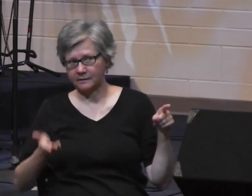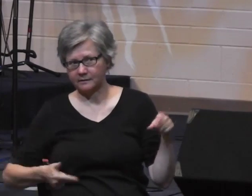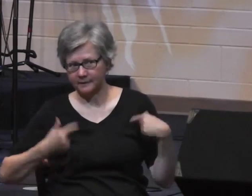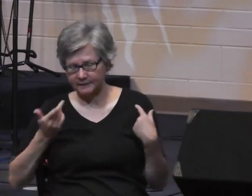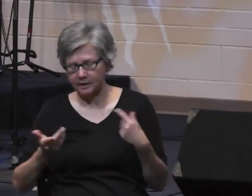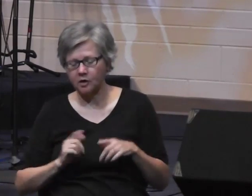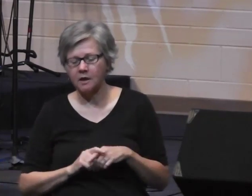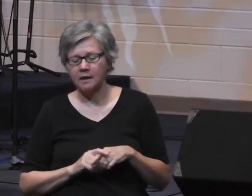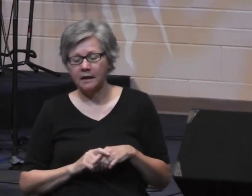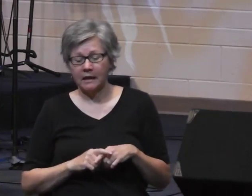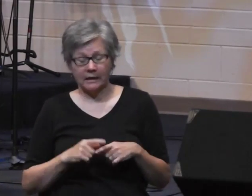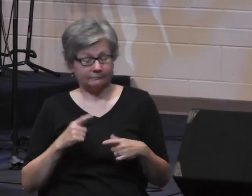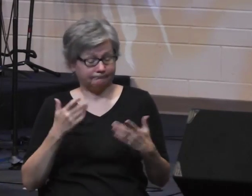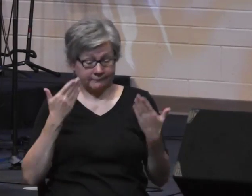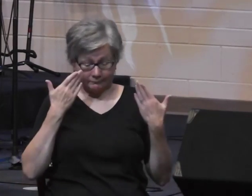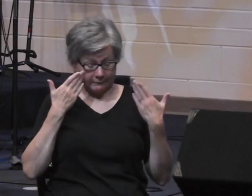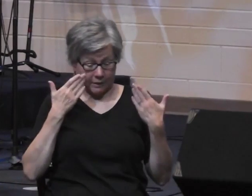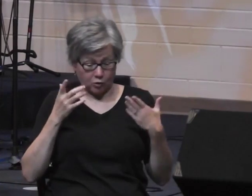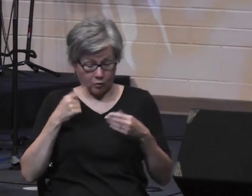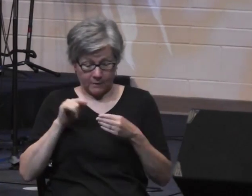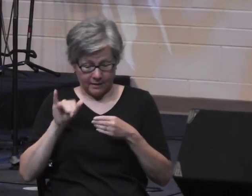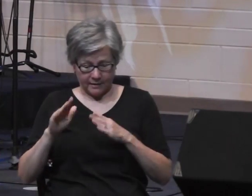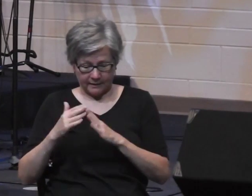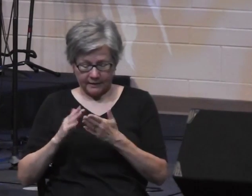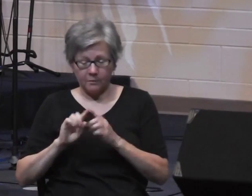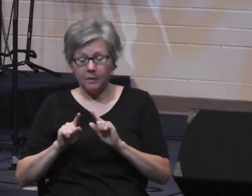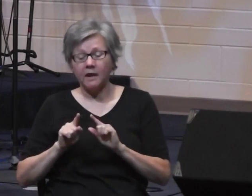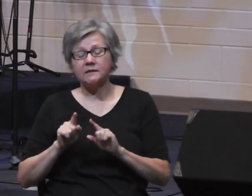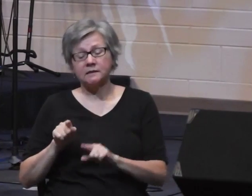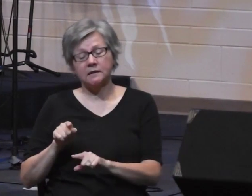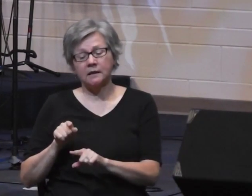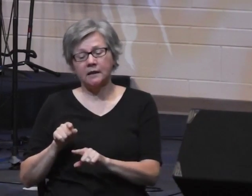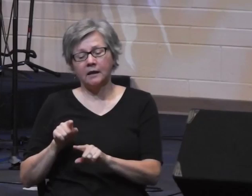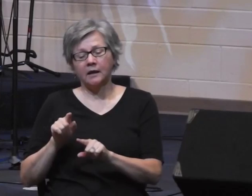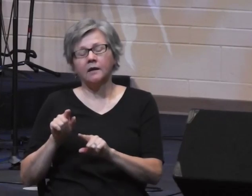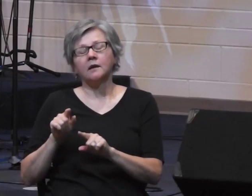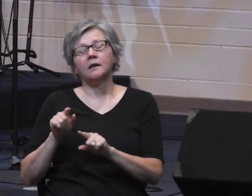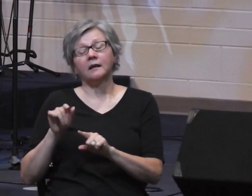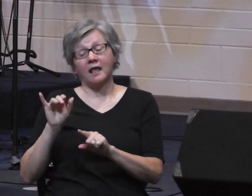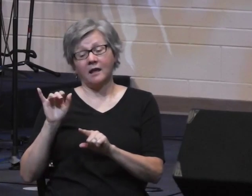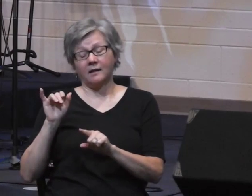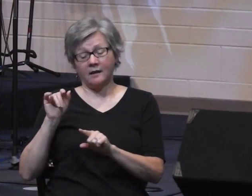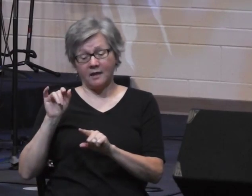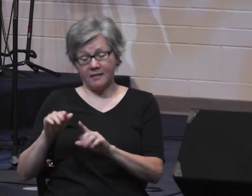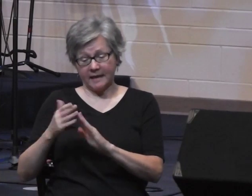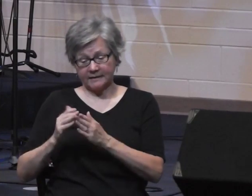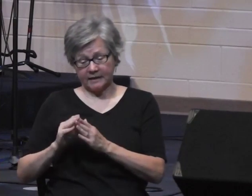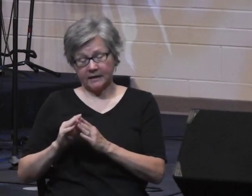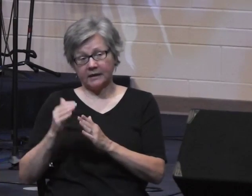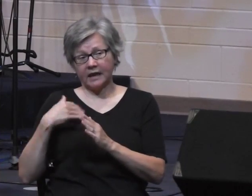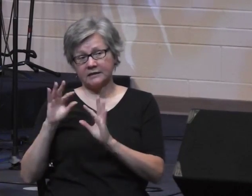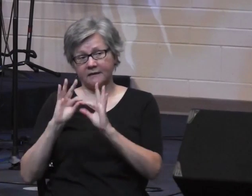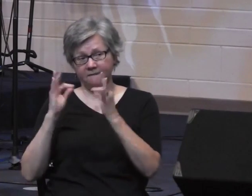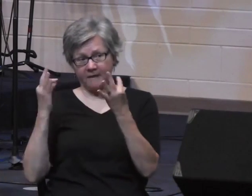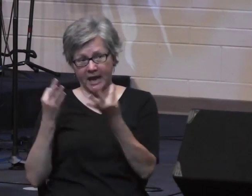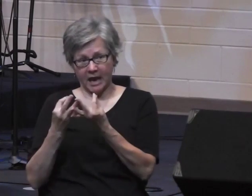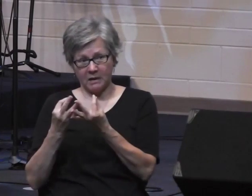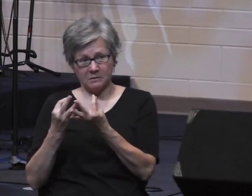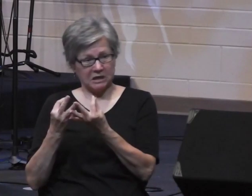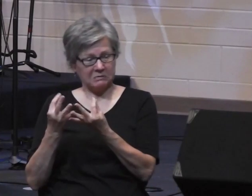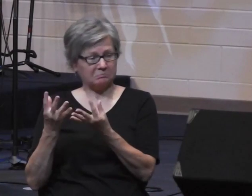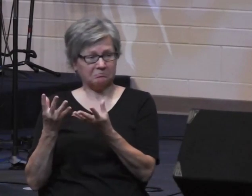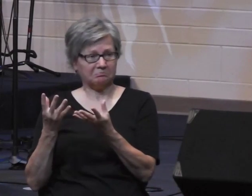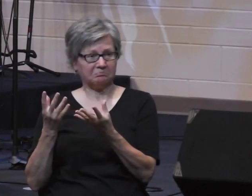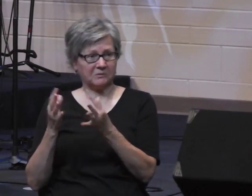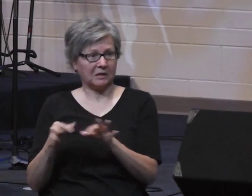what I've heard from Brian. But apparently also in Bakersfield, California, there's a family, the family of David Karl.